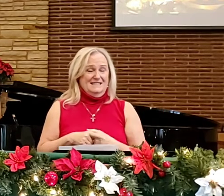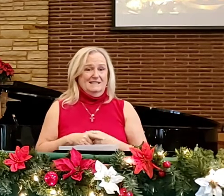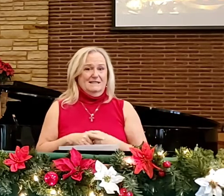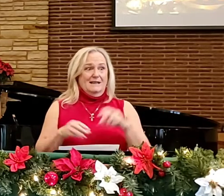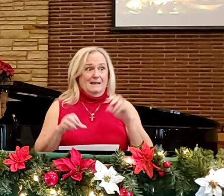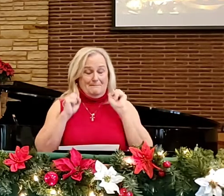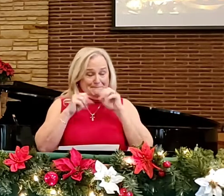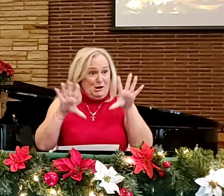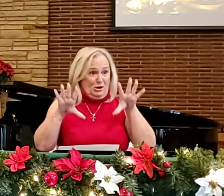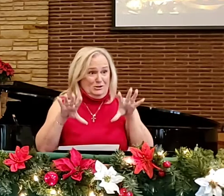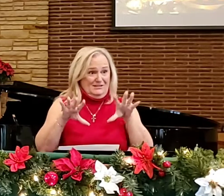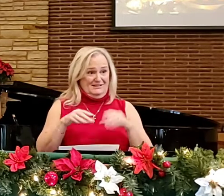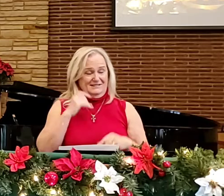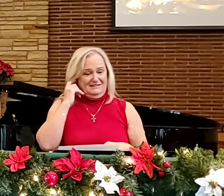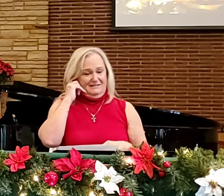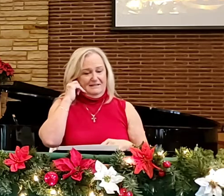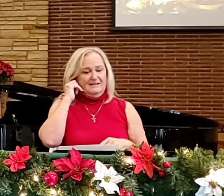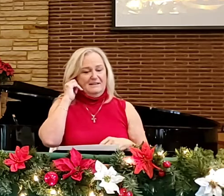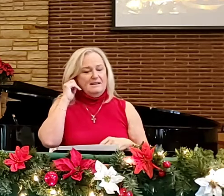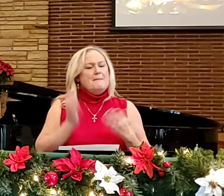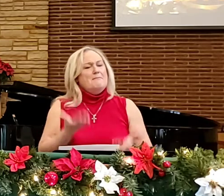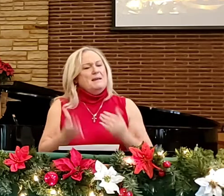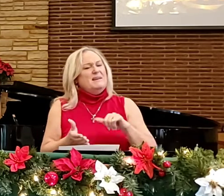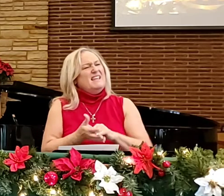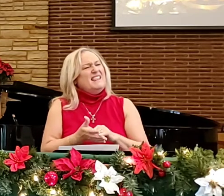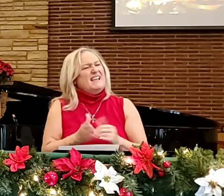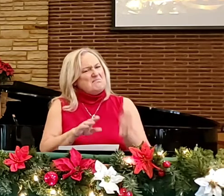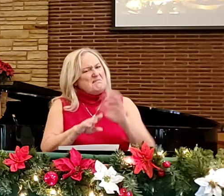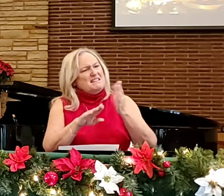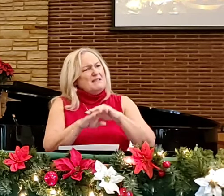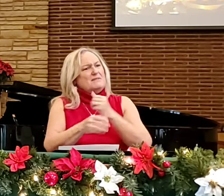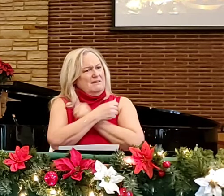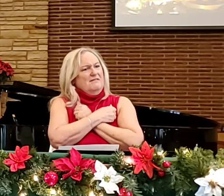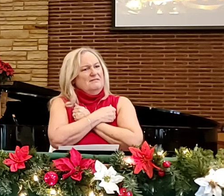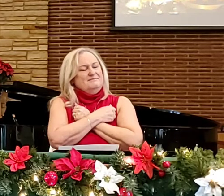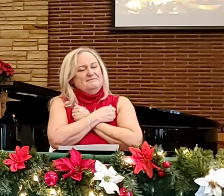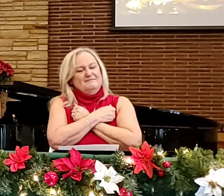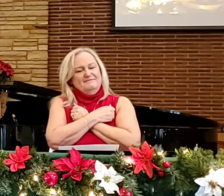and miracles, maybe that adds up to love.